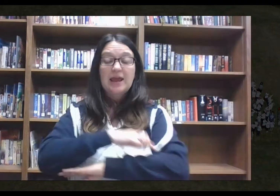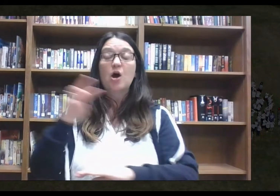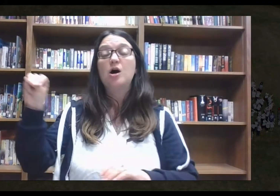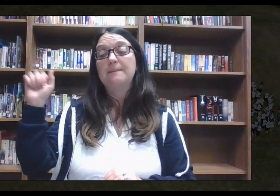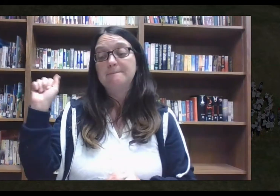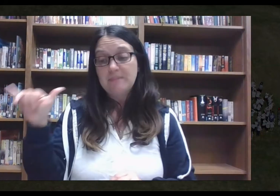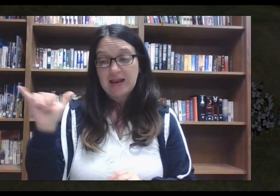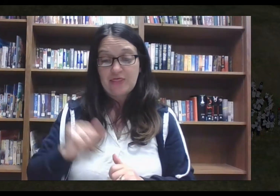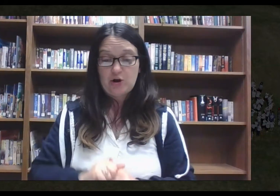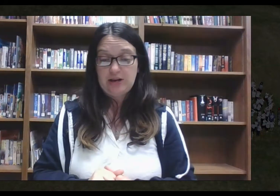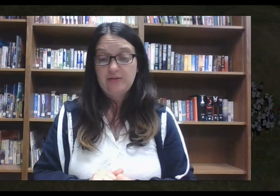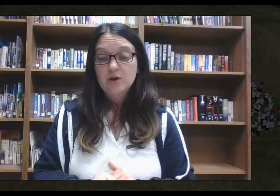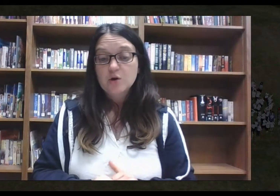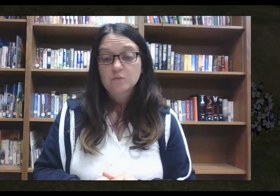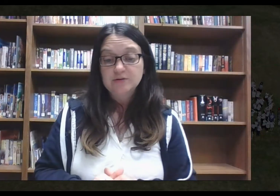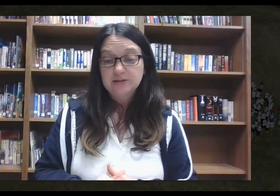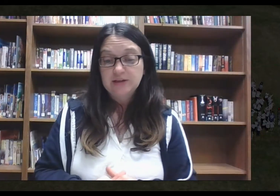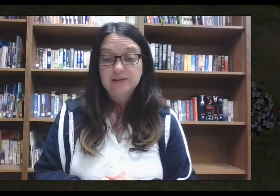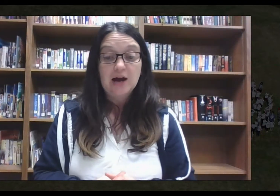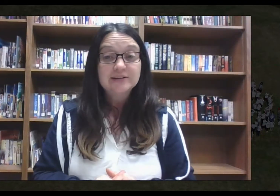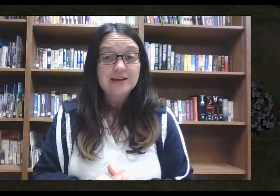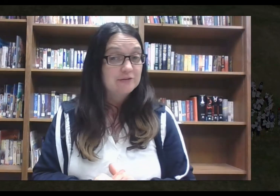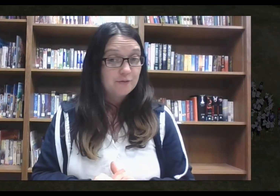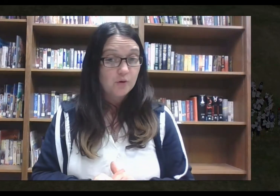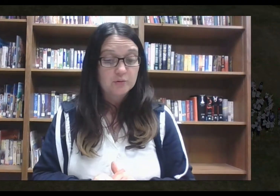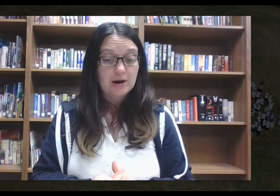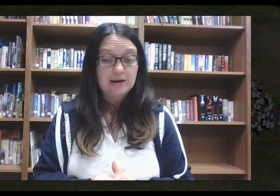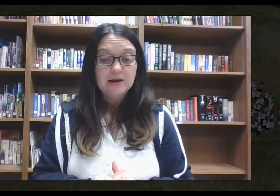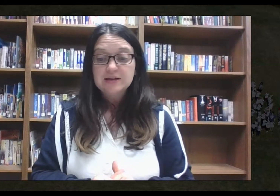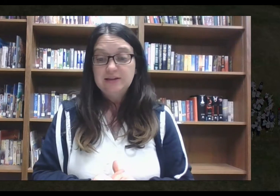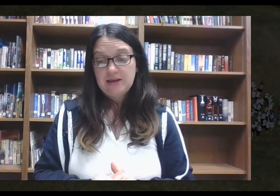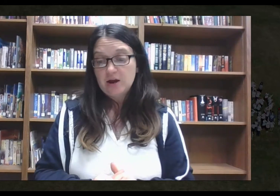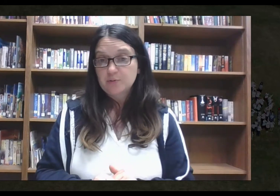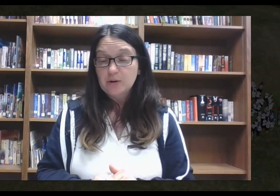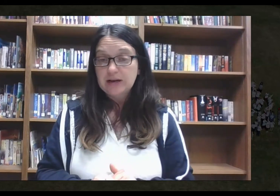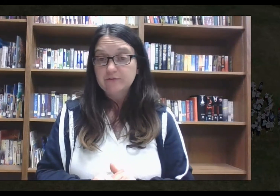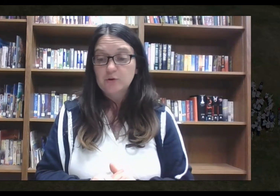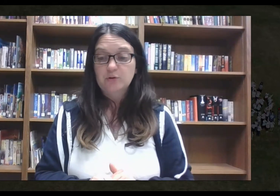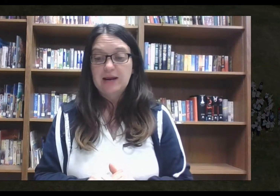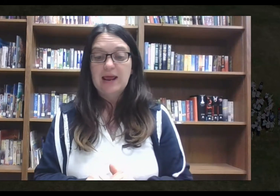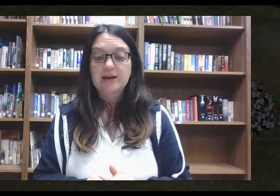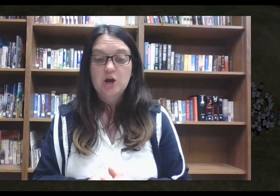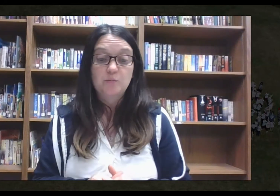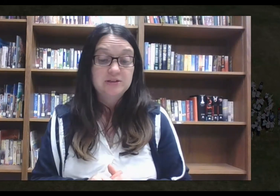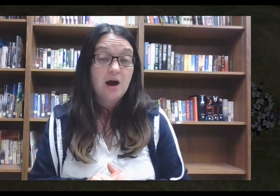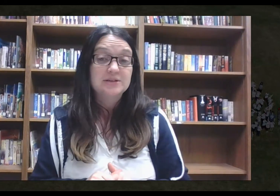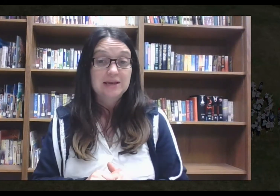birthday on May 30th. Rosalie Lockney in fourth grade, Liliana Pruitt in fourth grade, and Kobe Thomas